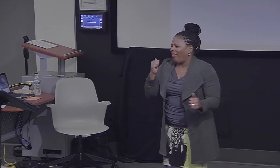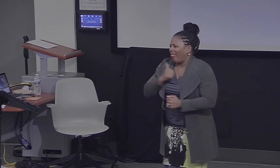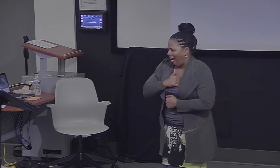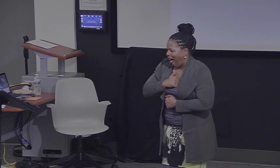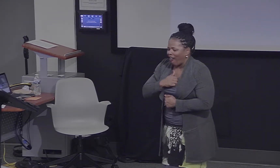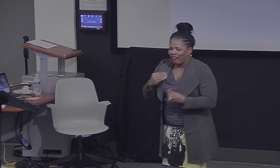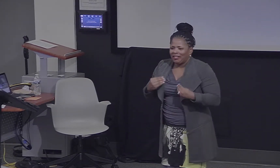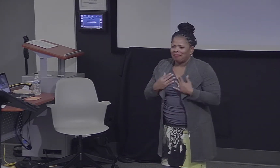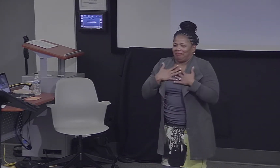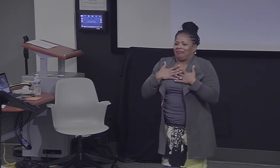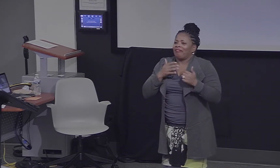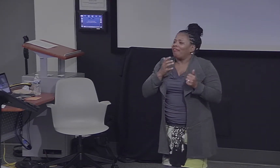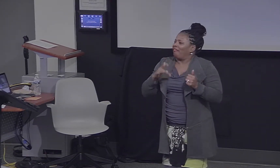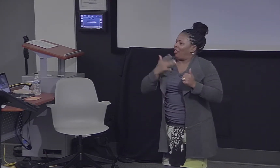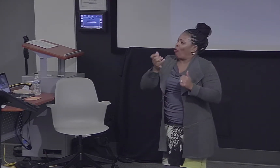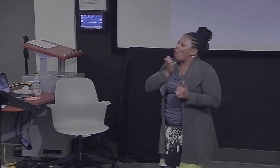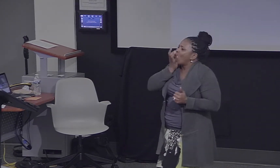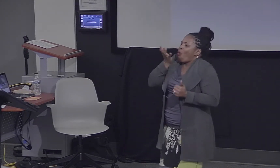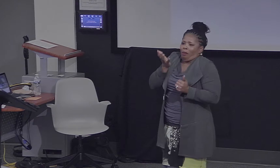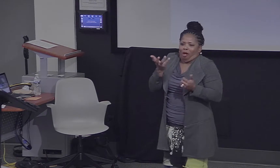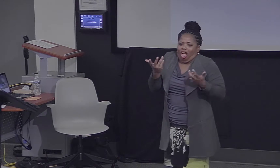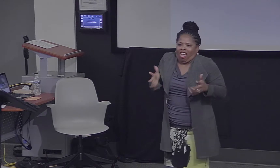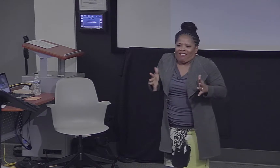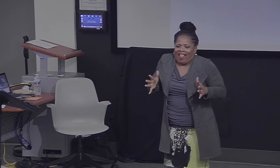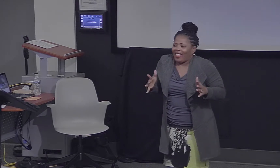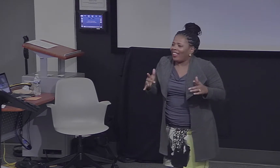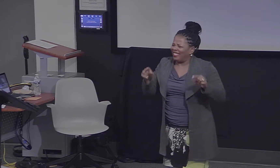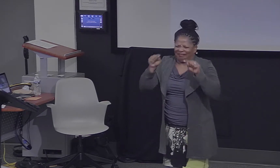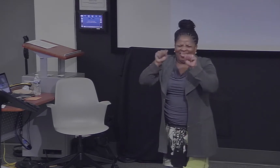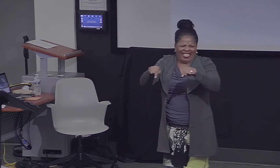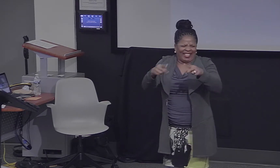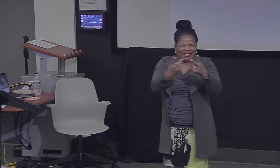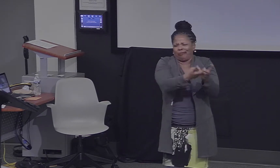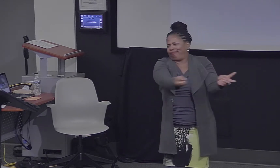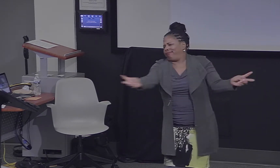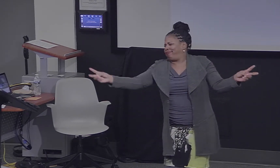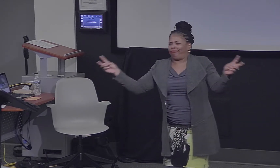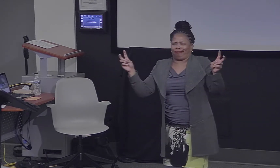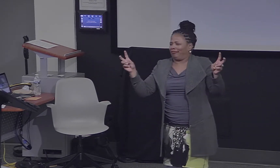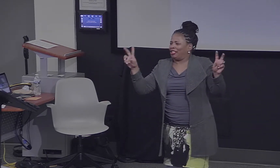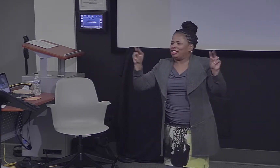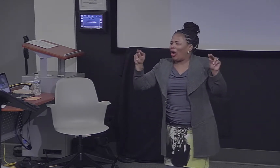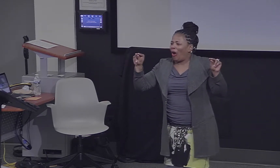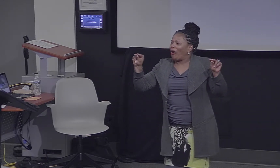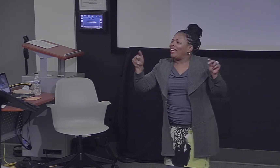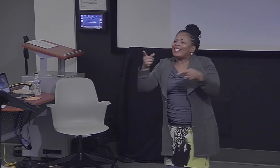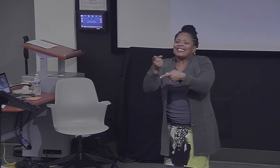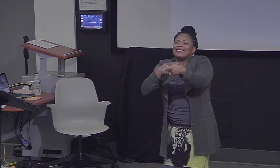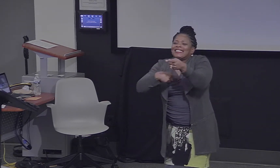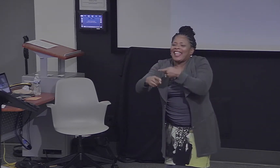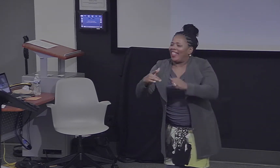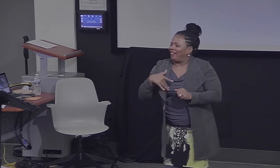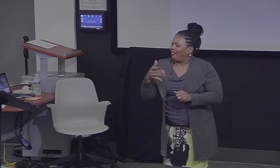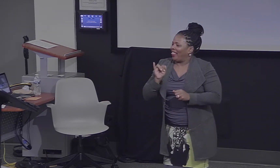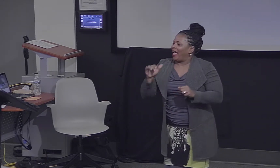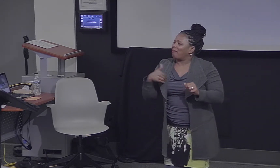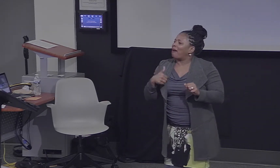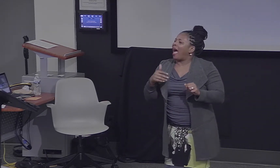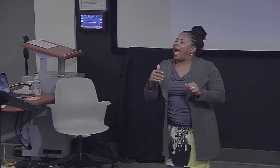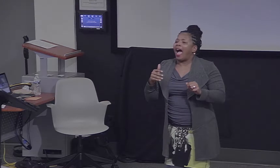so many familiar faces out there in the audience, those who are my supporters who love me, and I'm thrilled and inspired that you're all here. But I don't want us to be